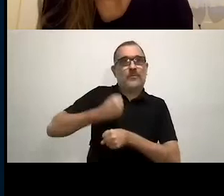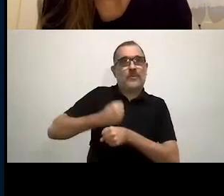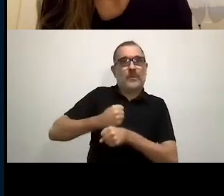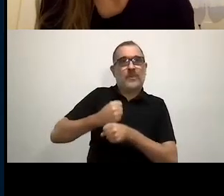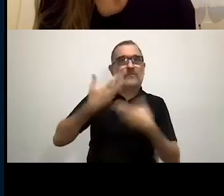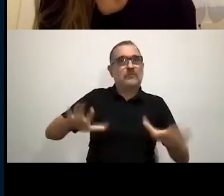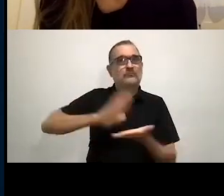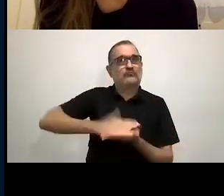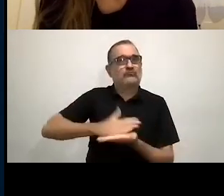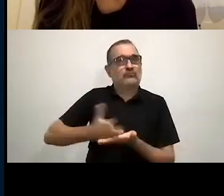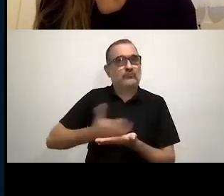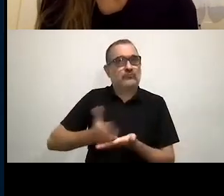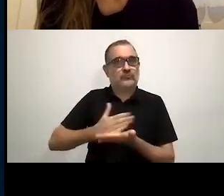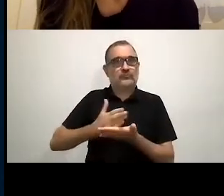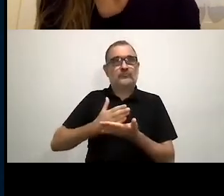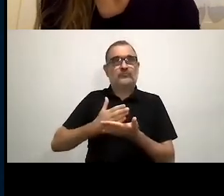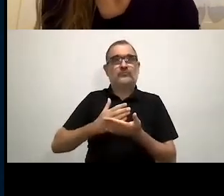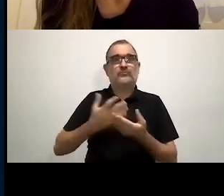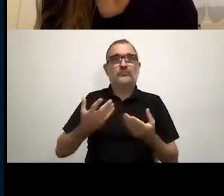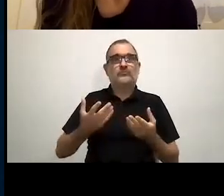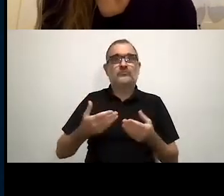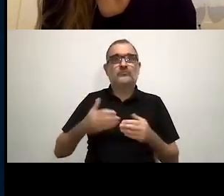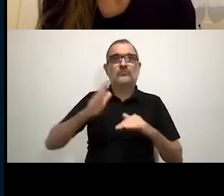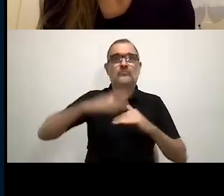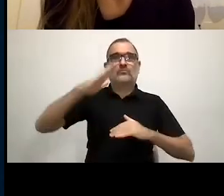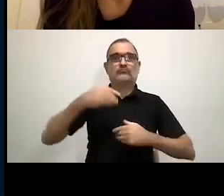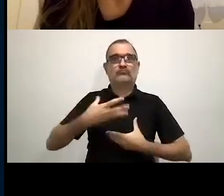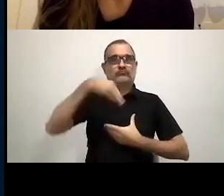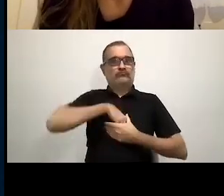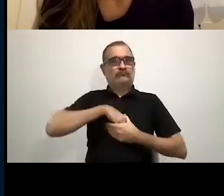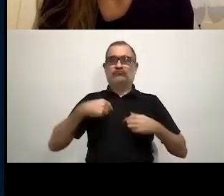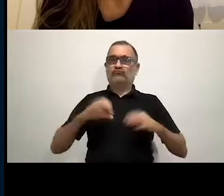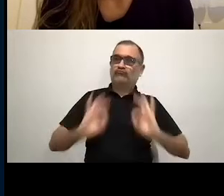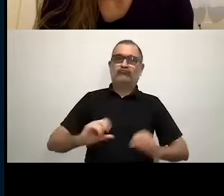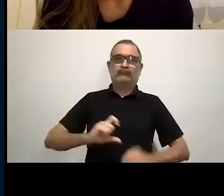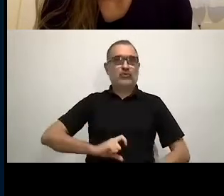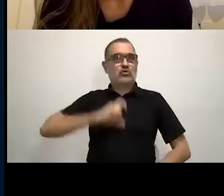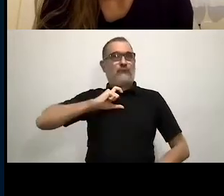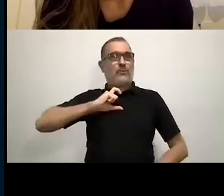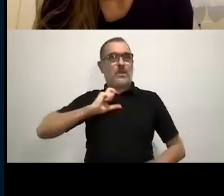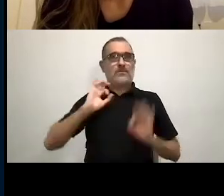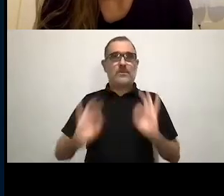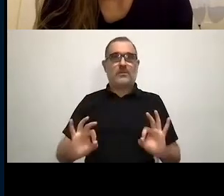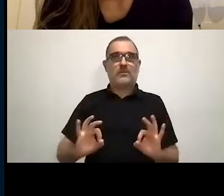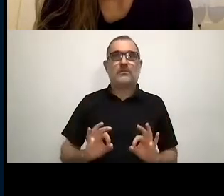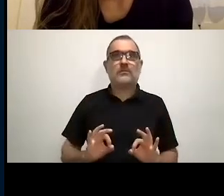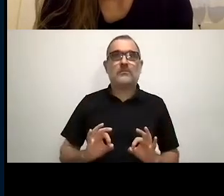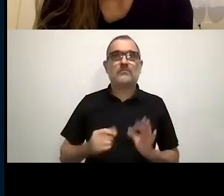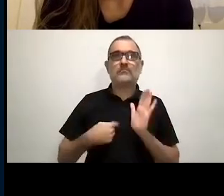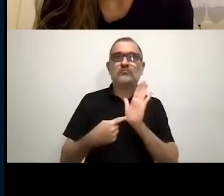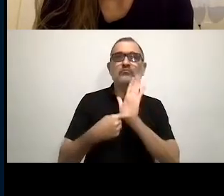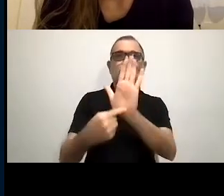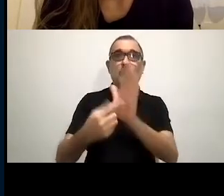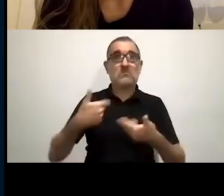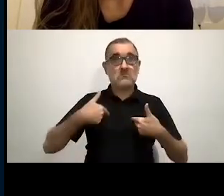development. So you will keep a record of that. And to show you an example,